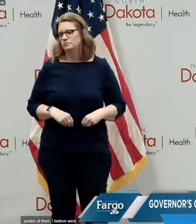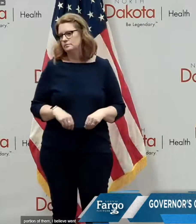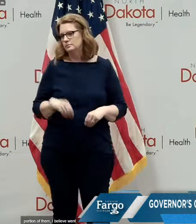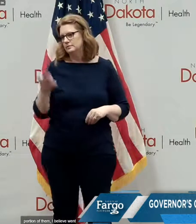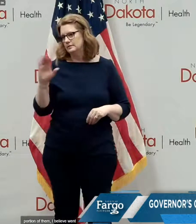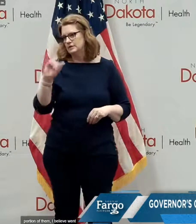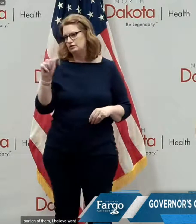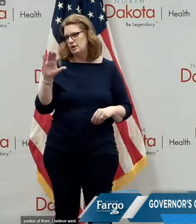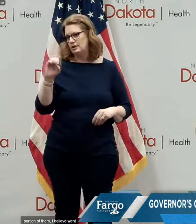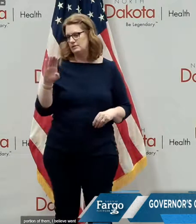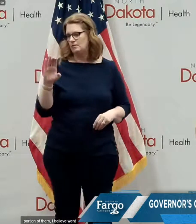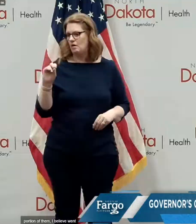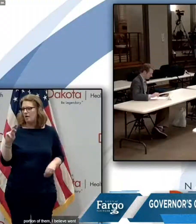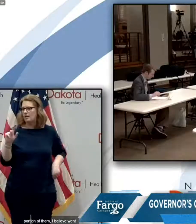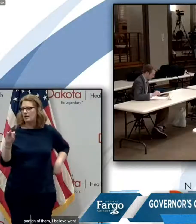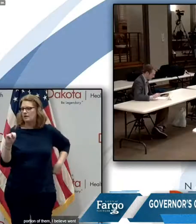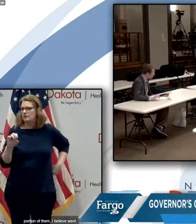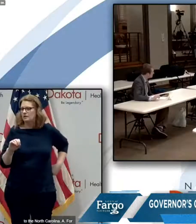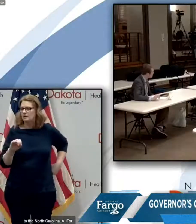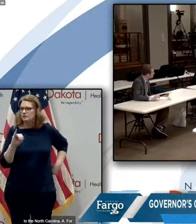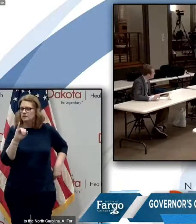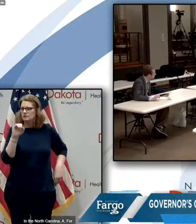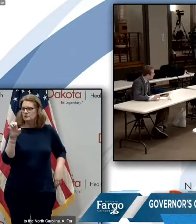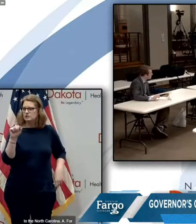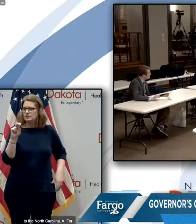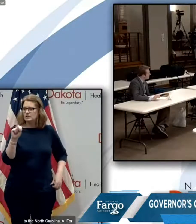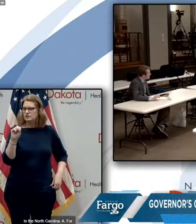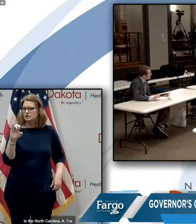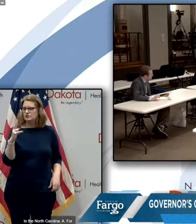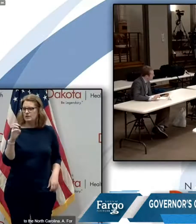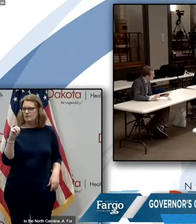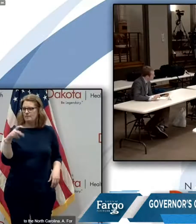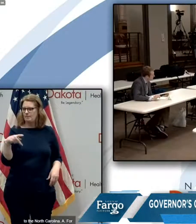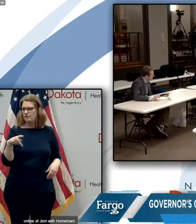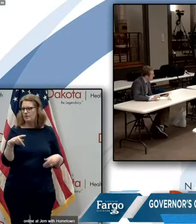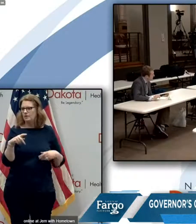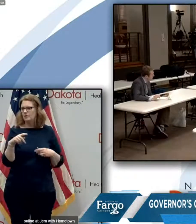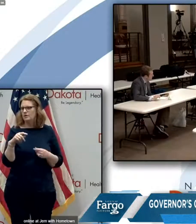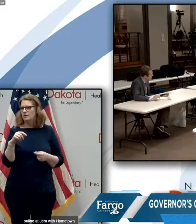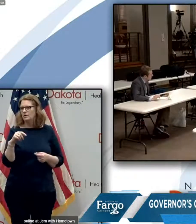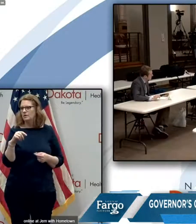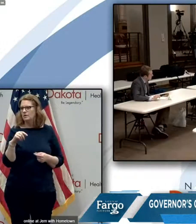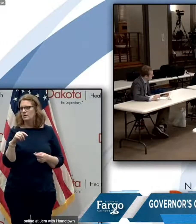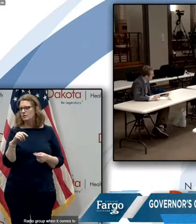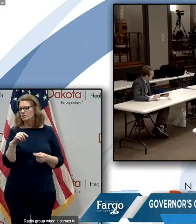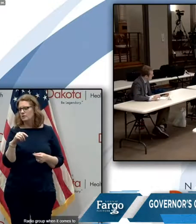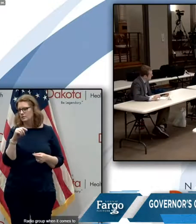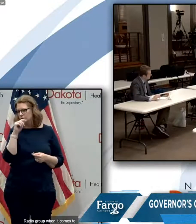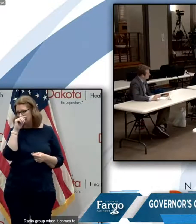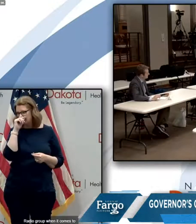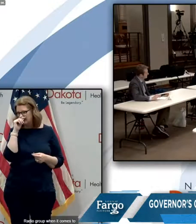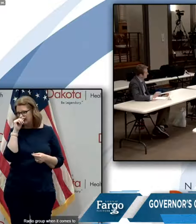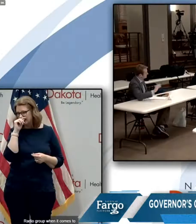Jace for online. Gene Chip with Hometown Radio Group. When it comes to moving to the low level,